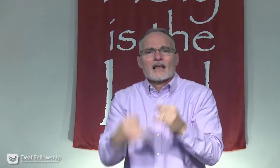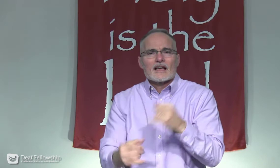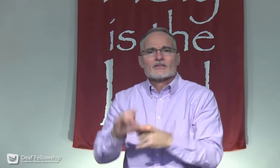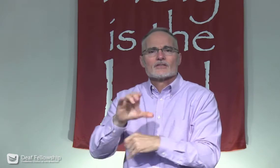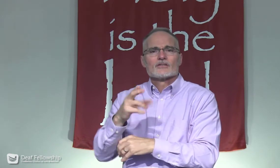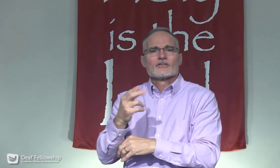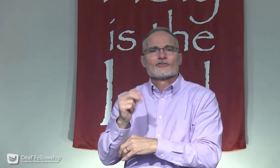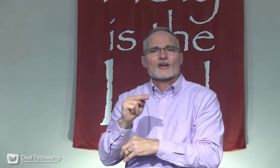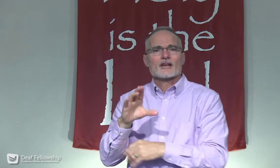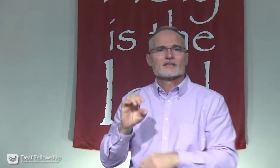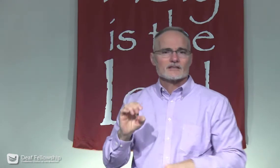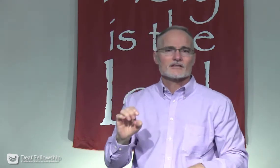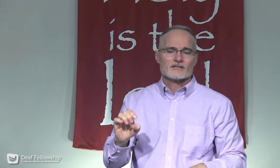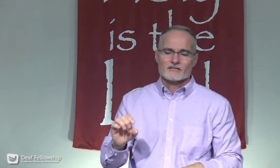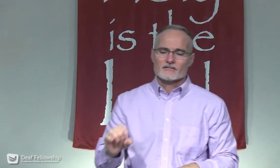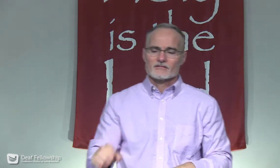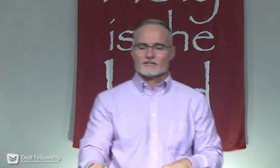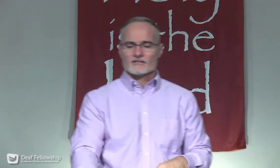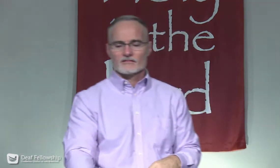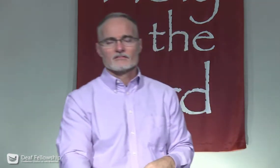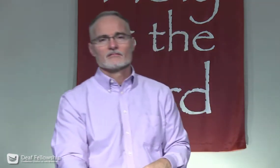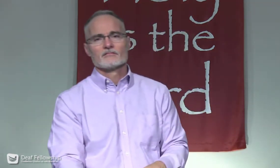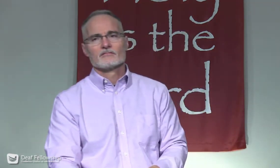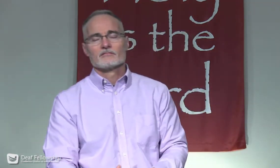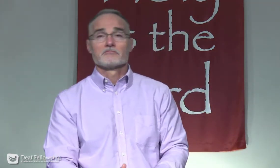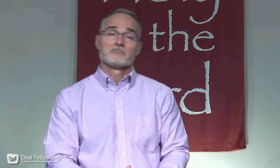They believe that God will give them one last chance.